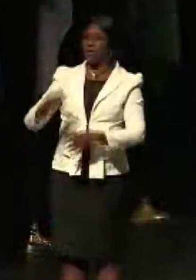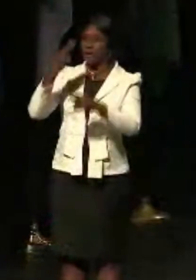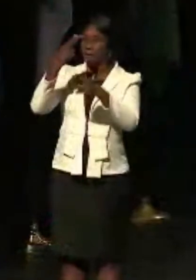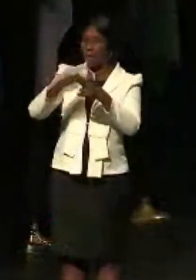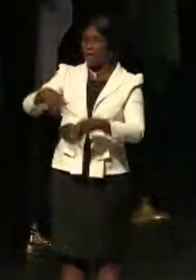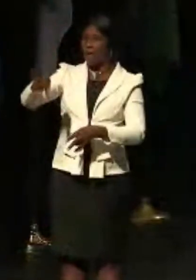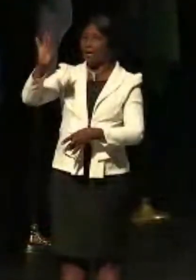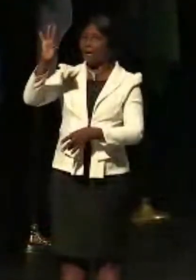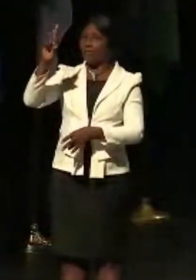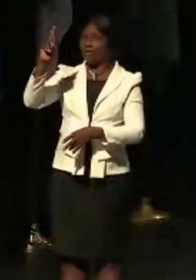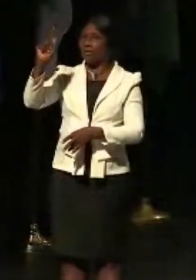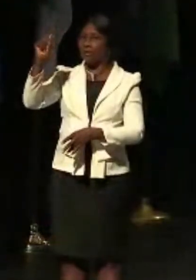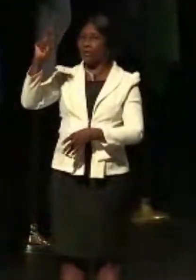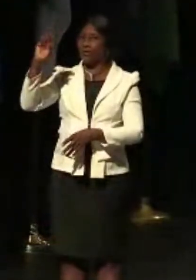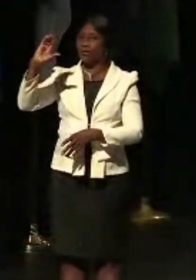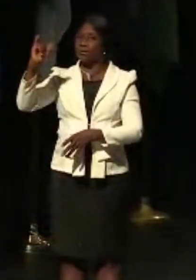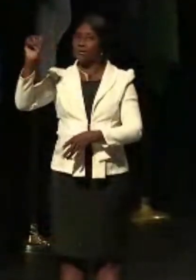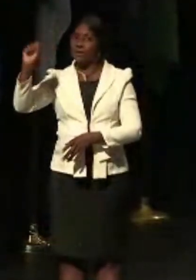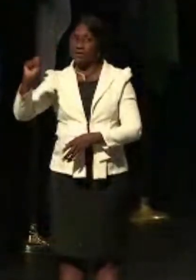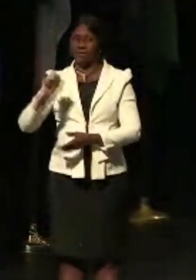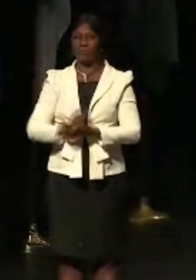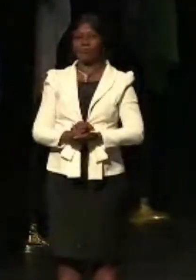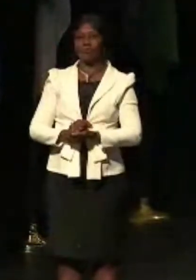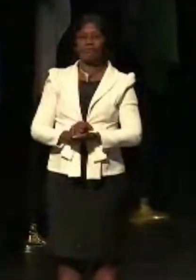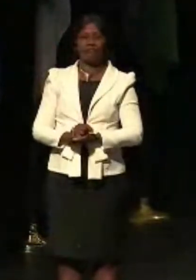the citation for Mr. Desmond Wheat.